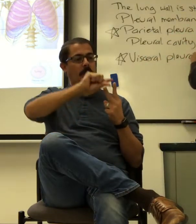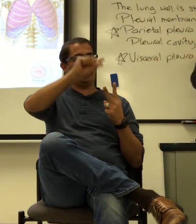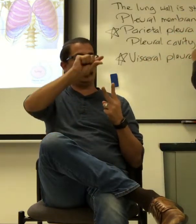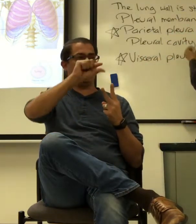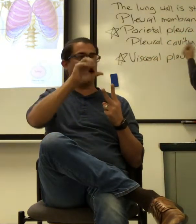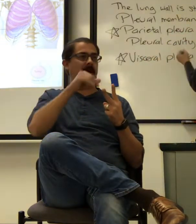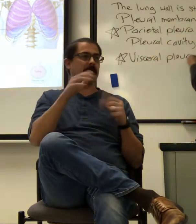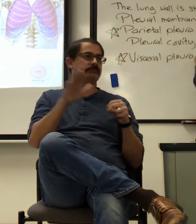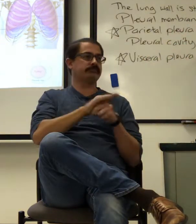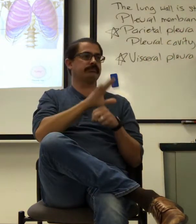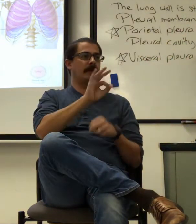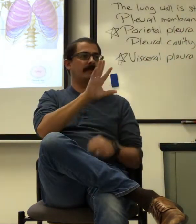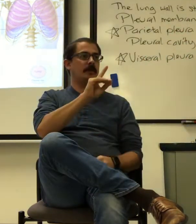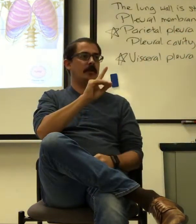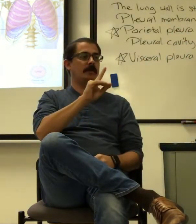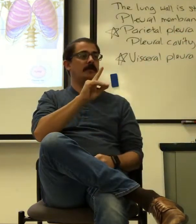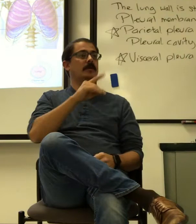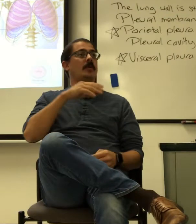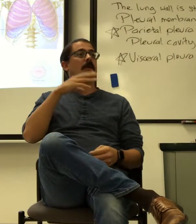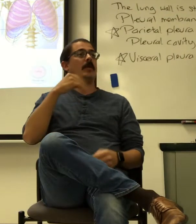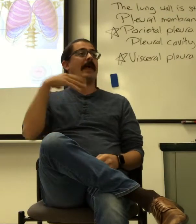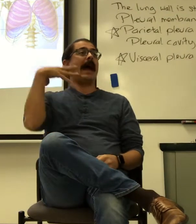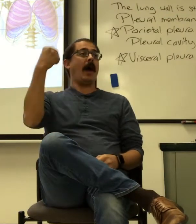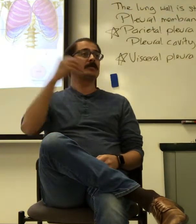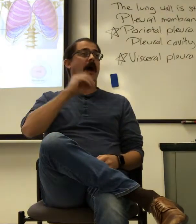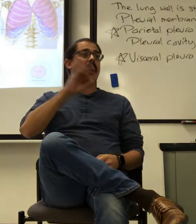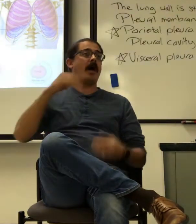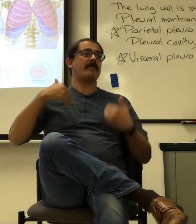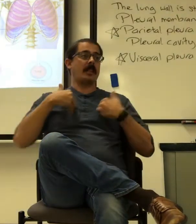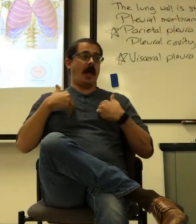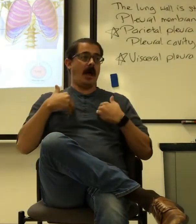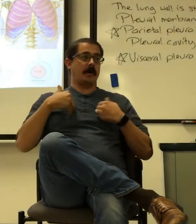which lines the outside of the lungs.